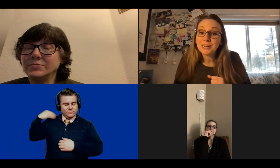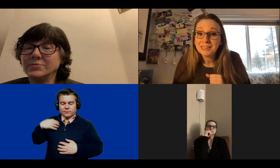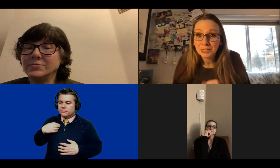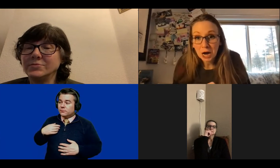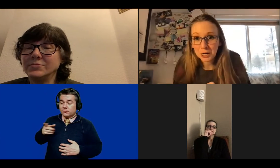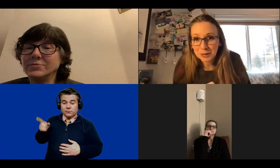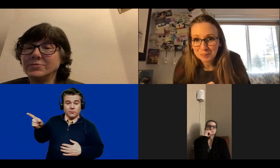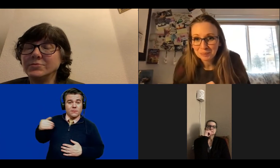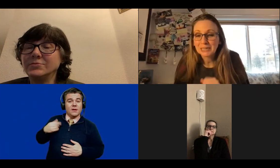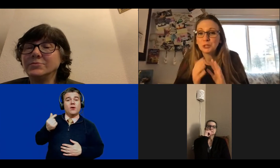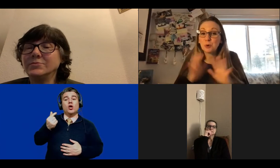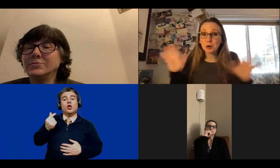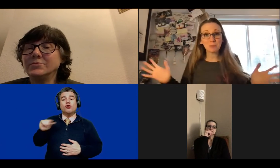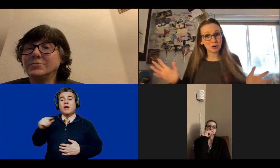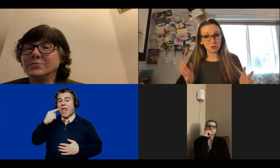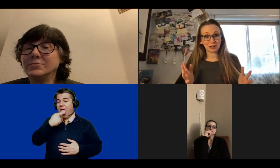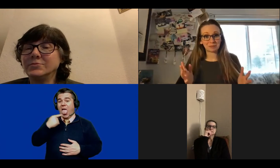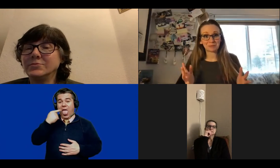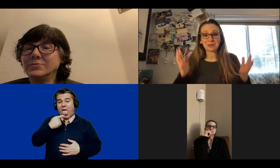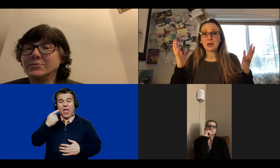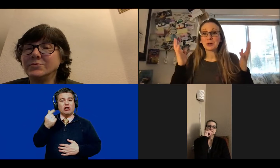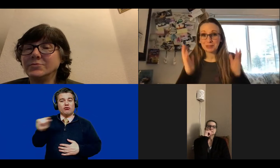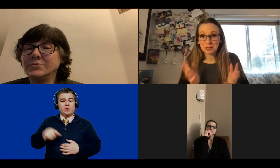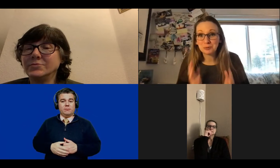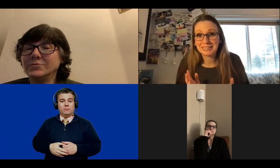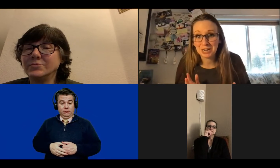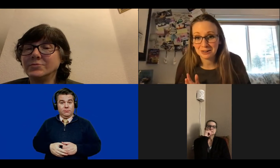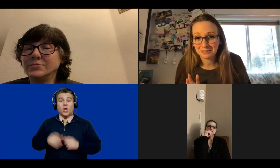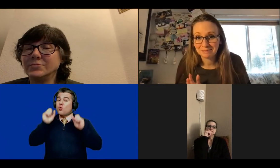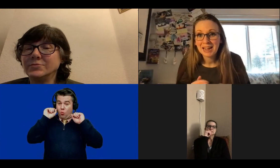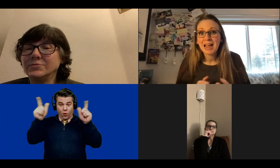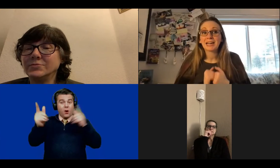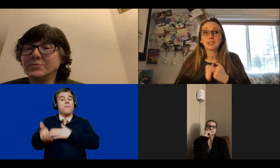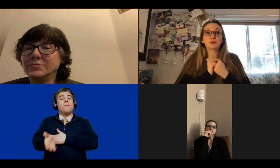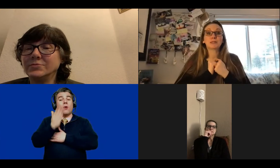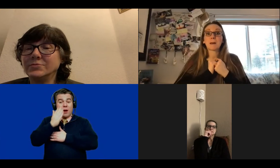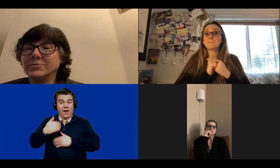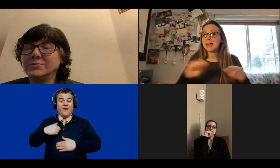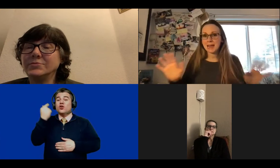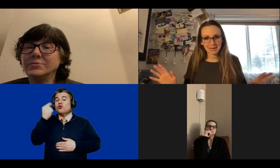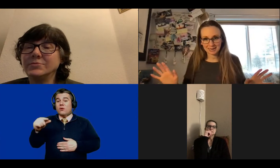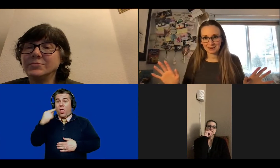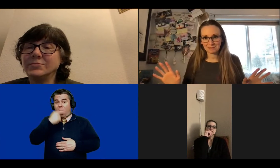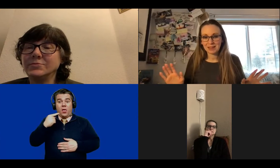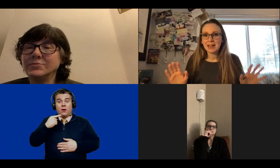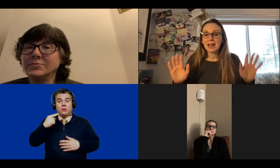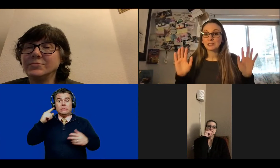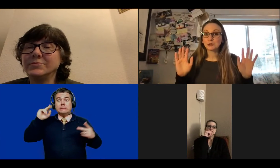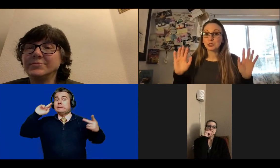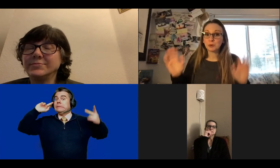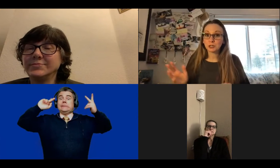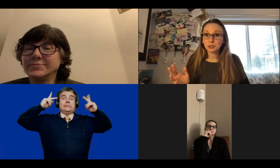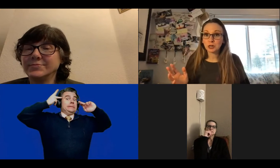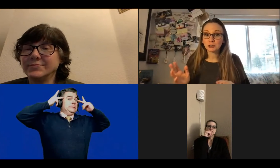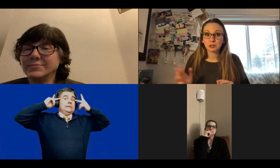a green tongue. She woke up one morning with a green tongue and she was panicking. And